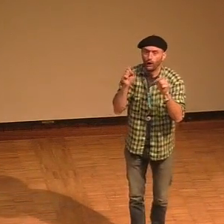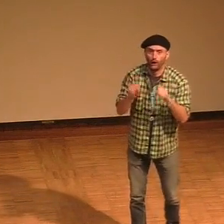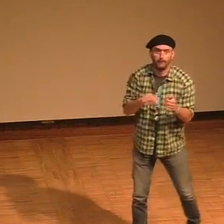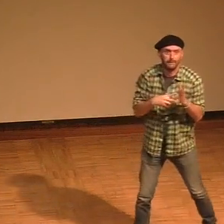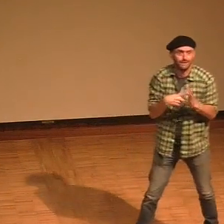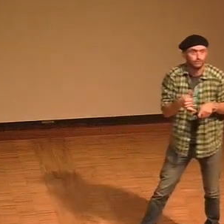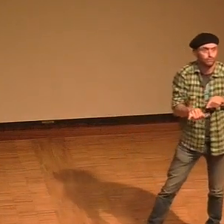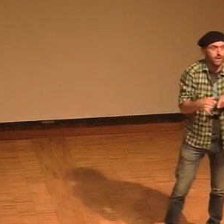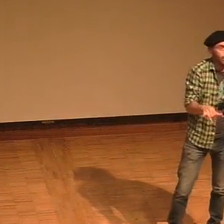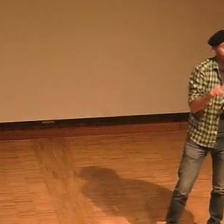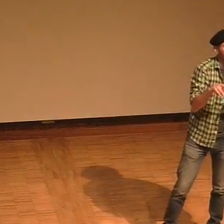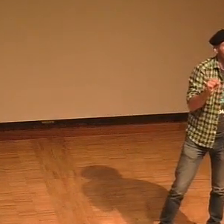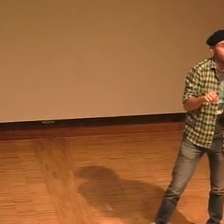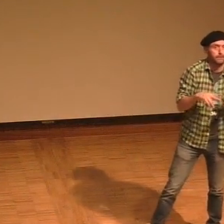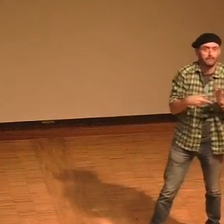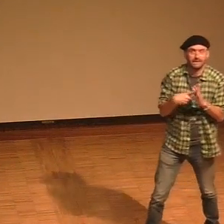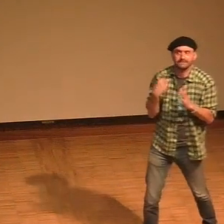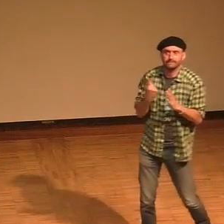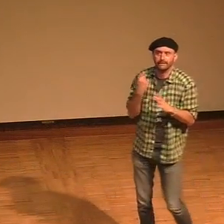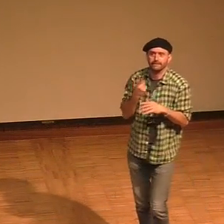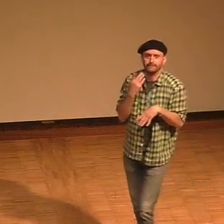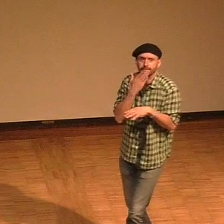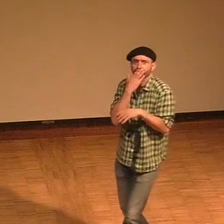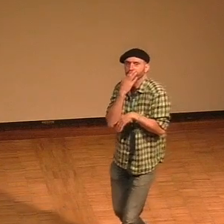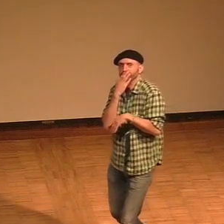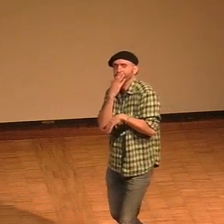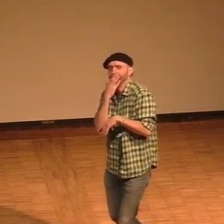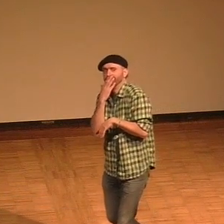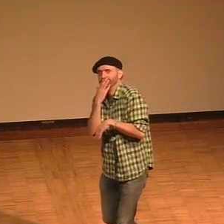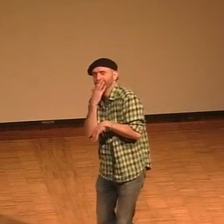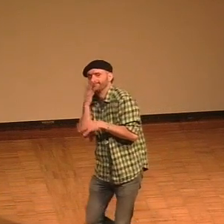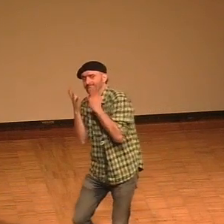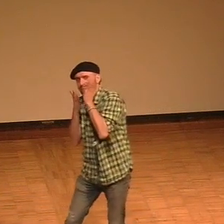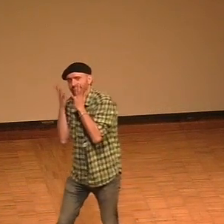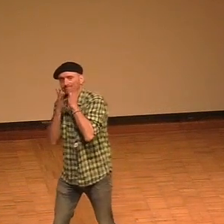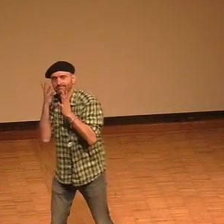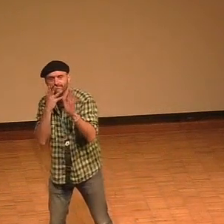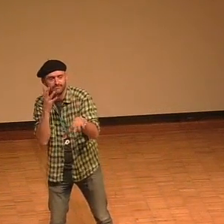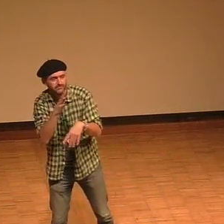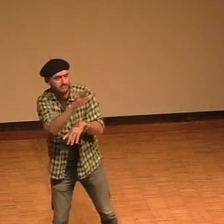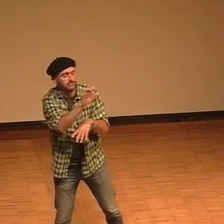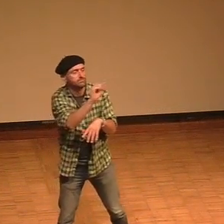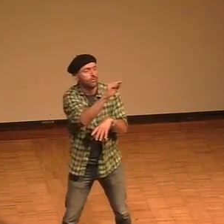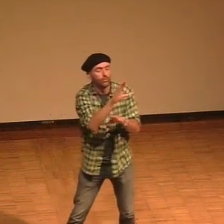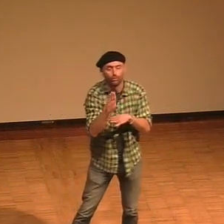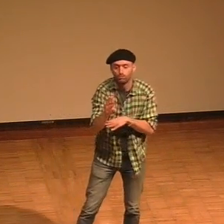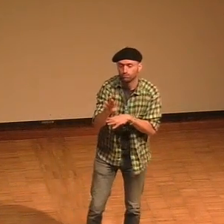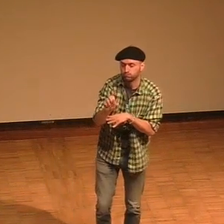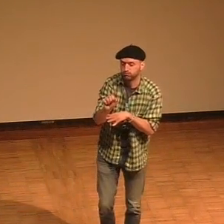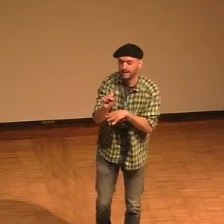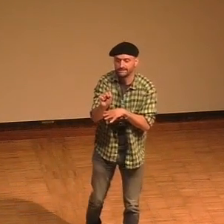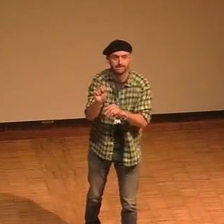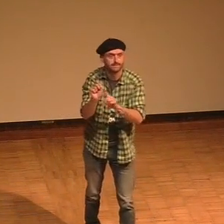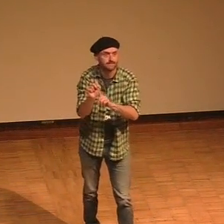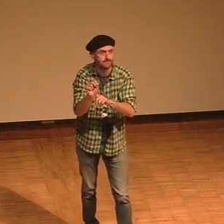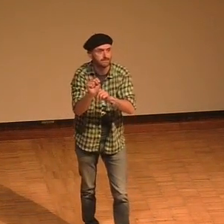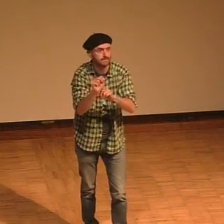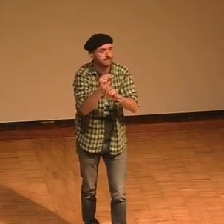to think, oh, that sign, you have to be careful. It could look like a swear word. I'd be so embarrassed. But with the